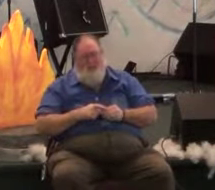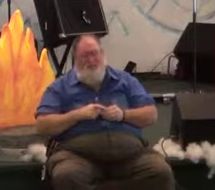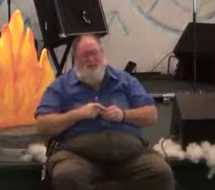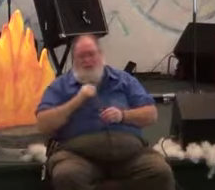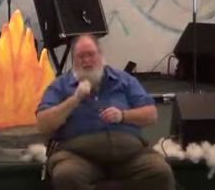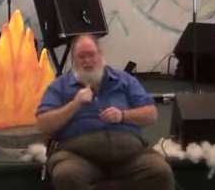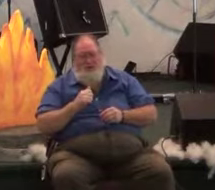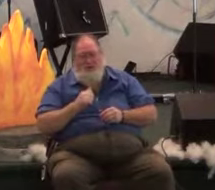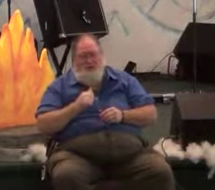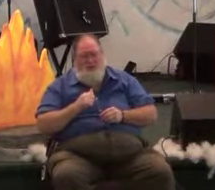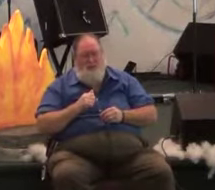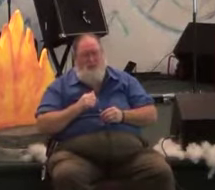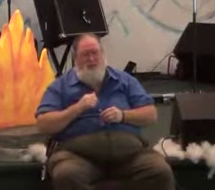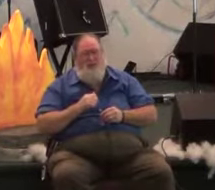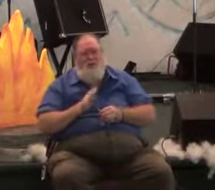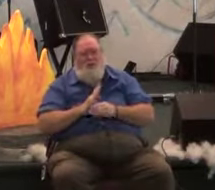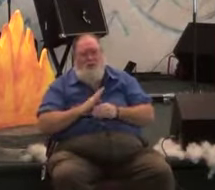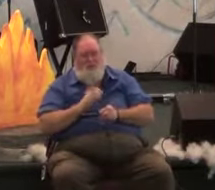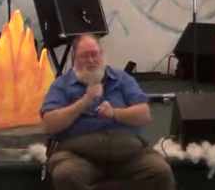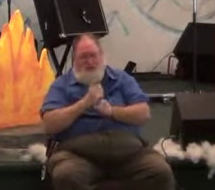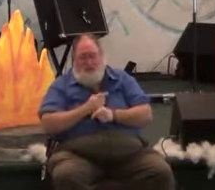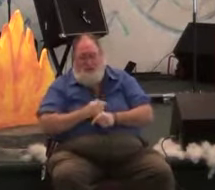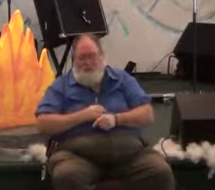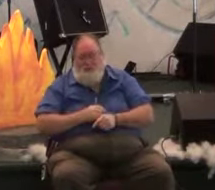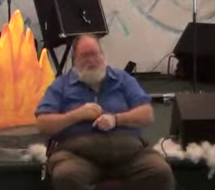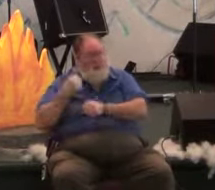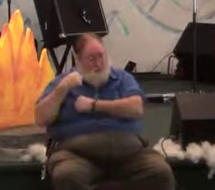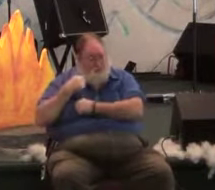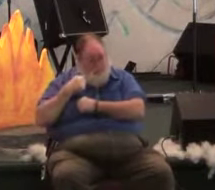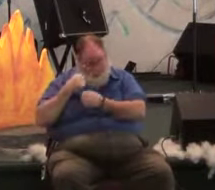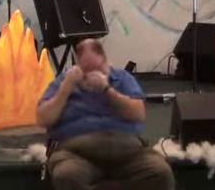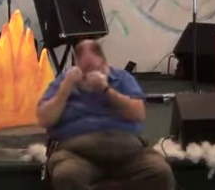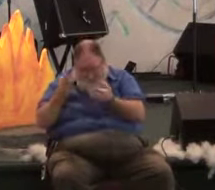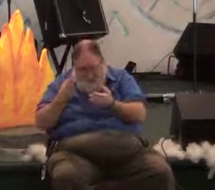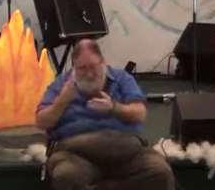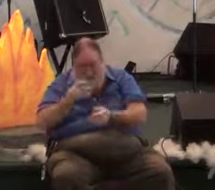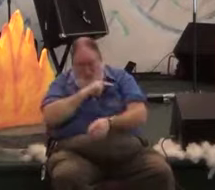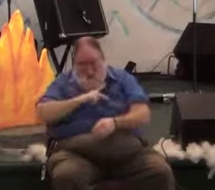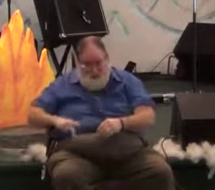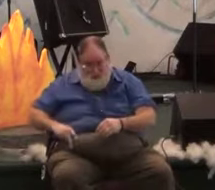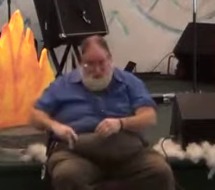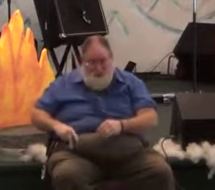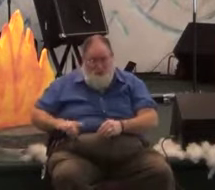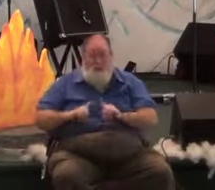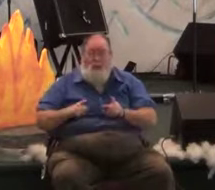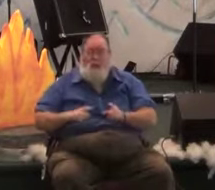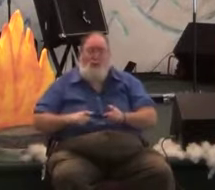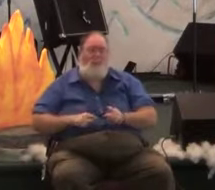while. They were obeying the king and doing what they were told to do, but boy, it caused them a death in the end.